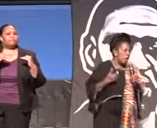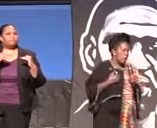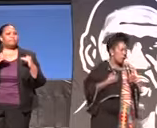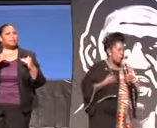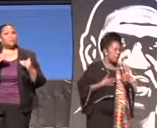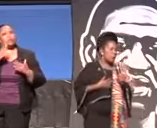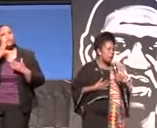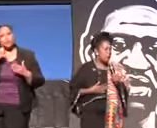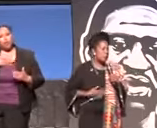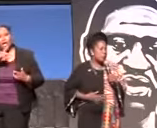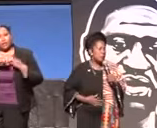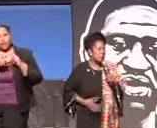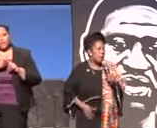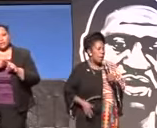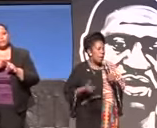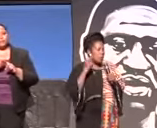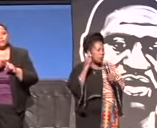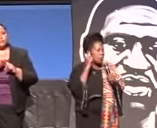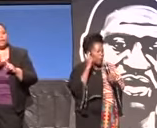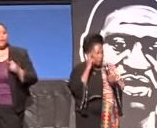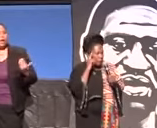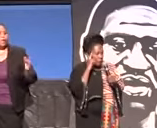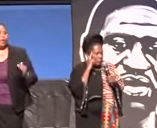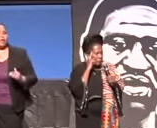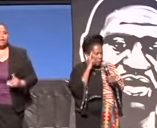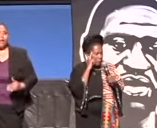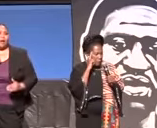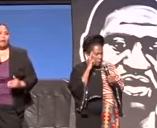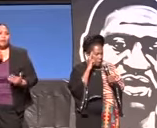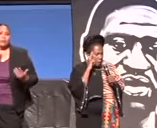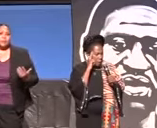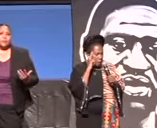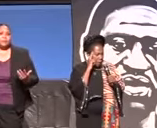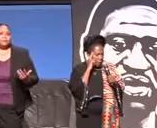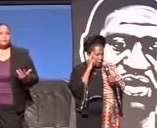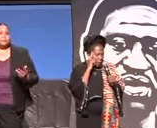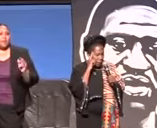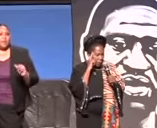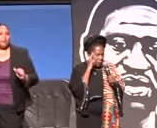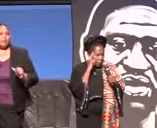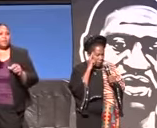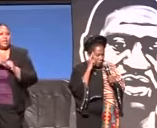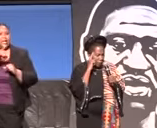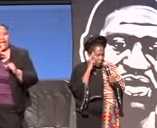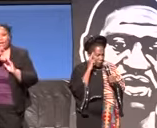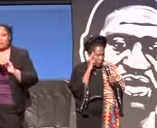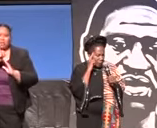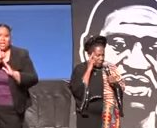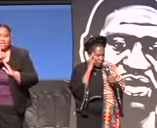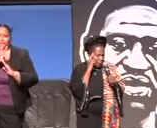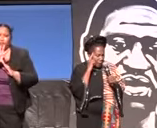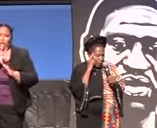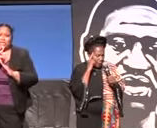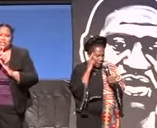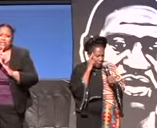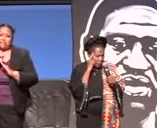So, my friends, I don't know if I'll ever get 8 minutes and 46 seconds, Reverend